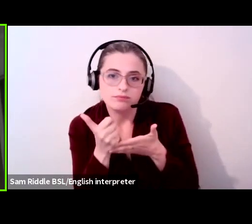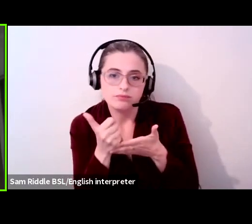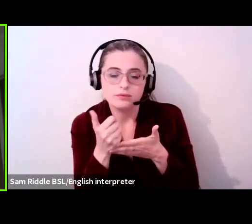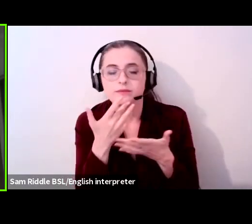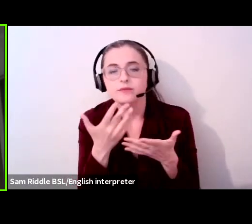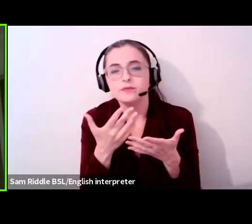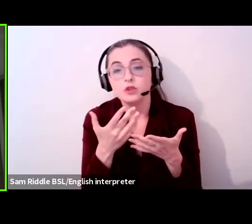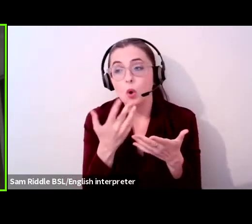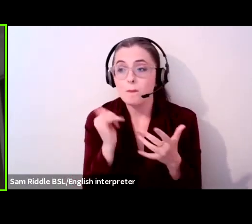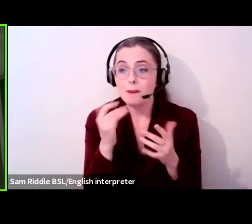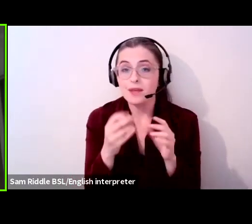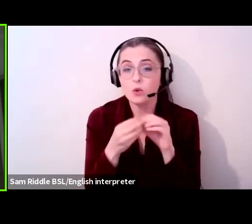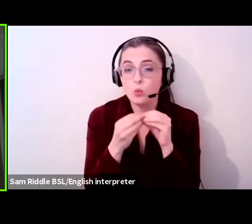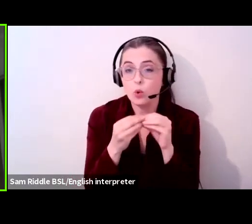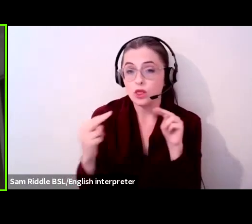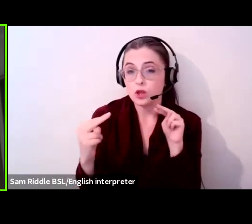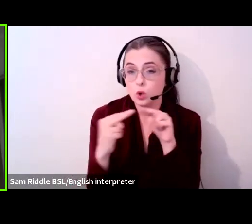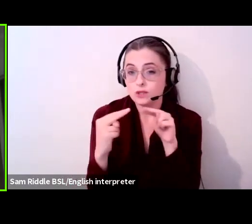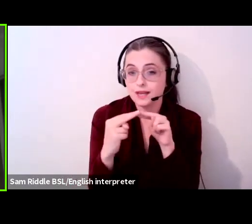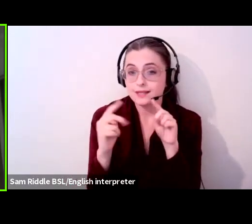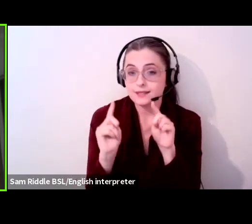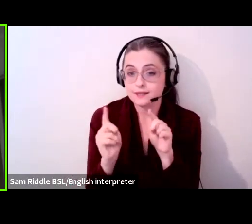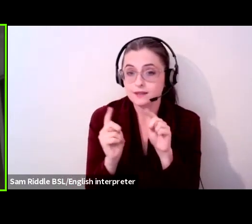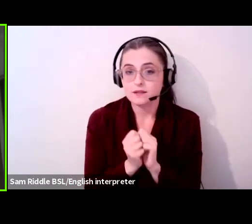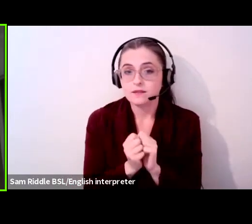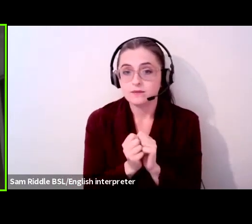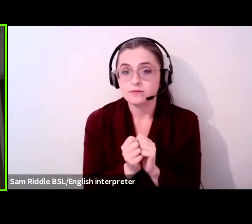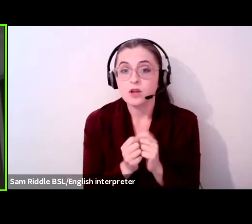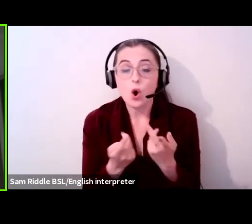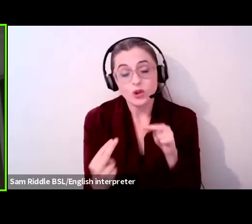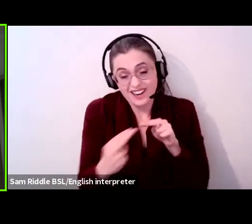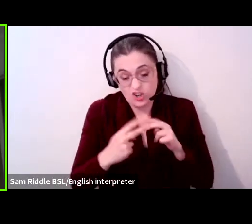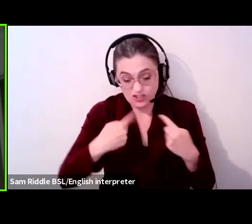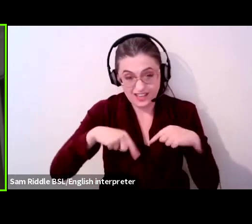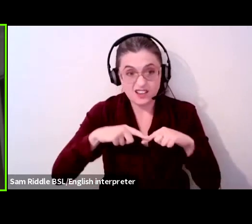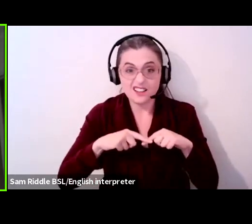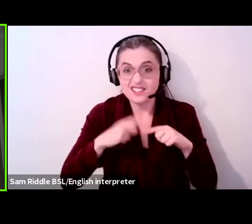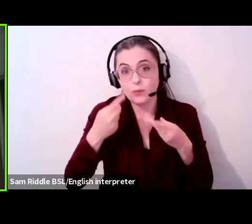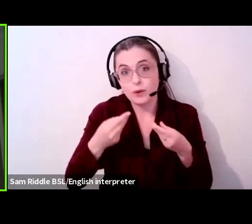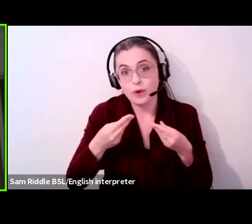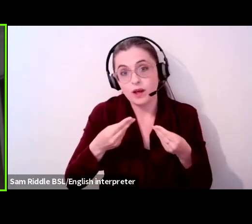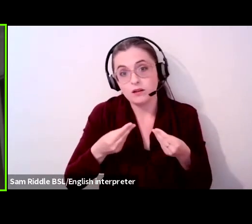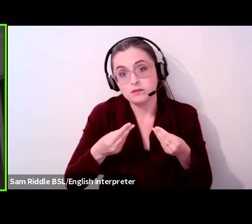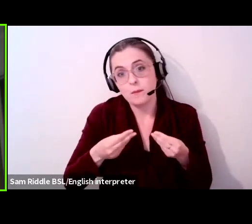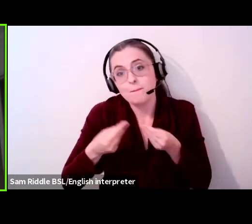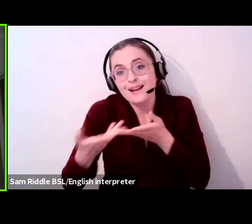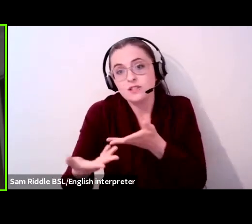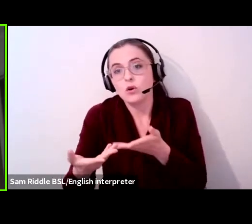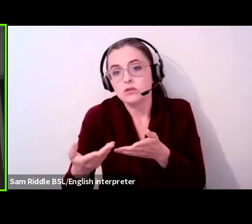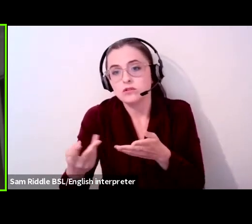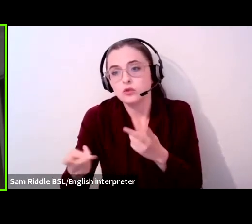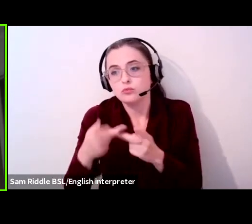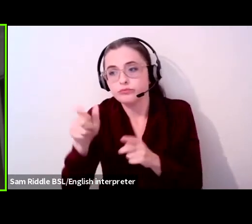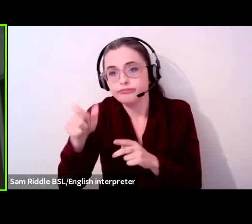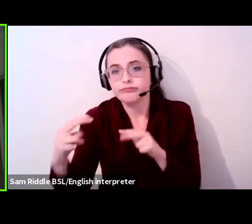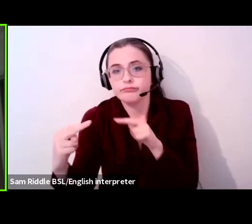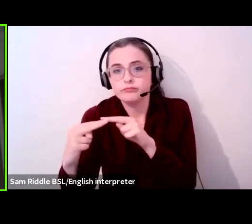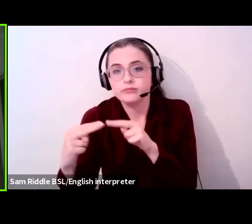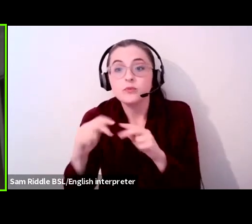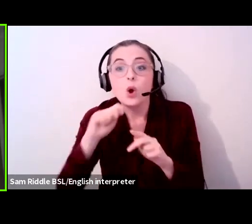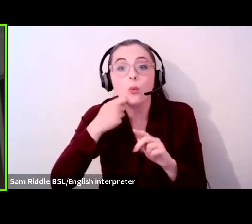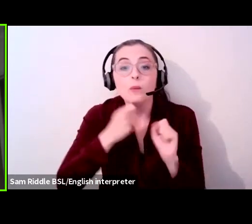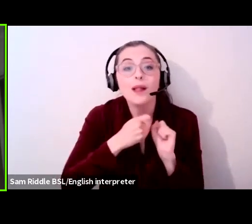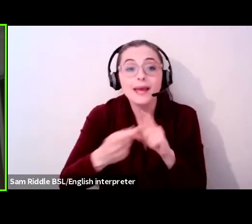worth contacting them as well, or you can obviously contact us and we'll put you in touch. So we will send everyone an